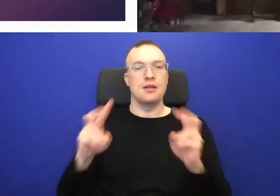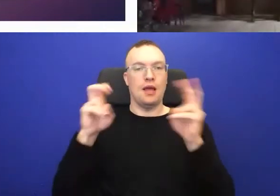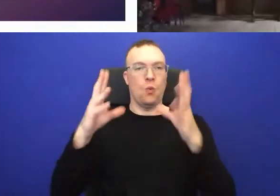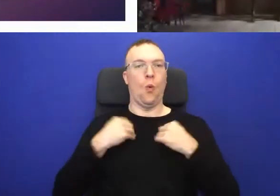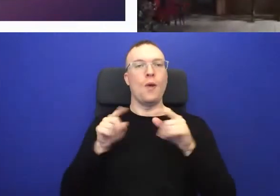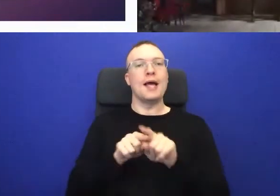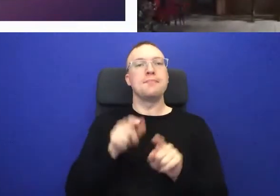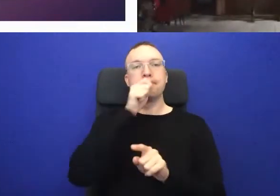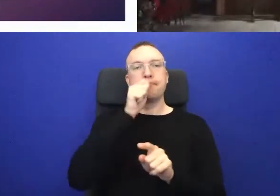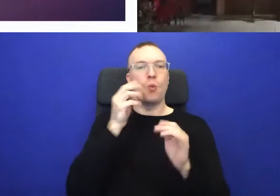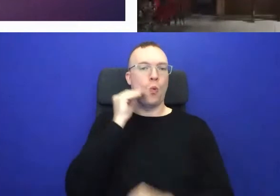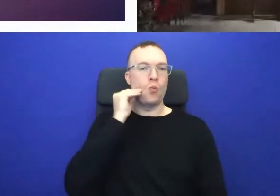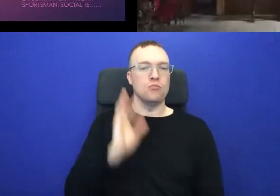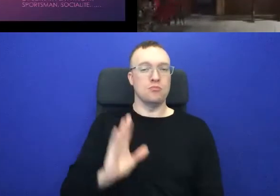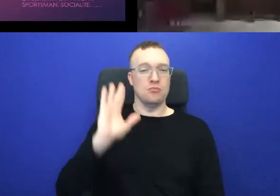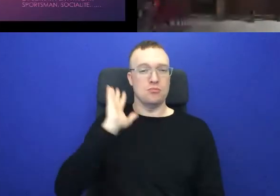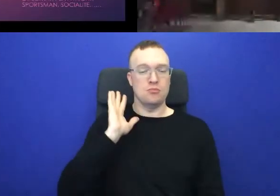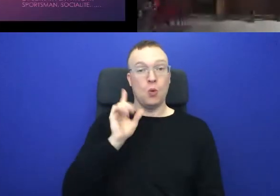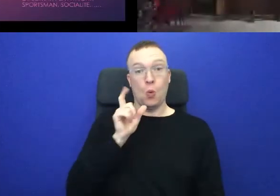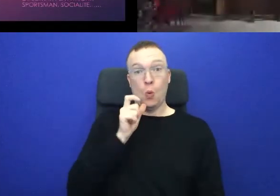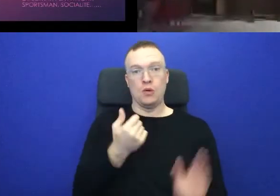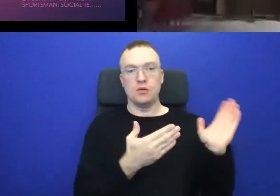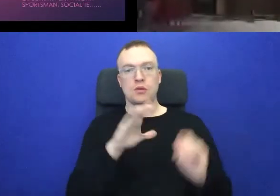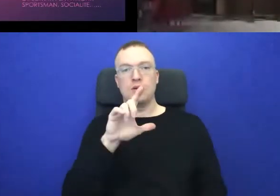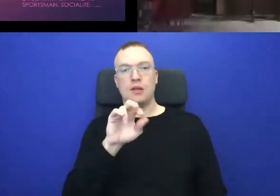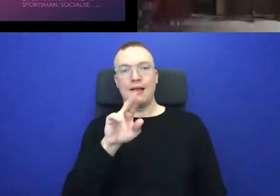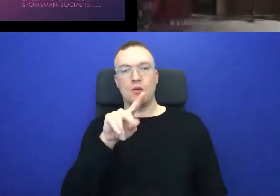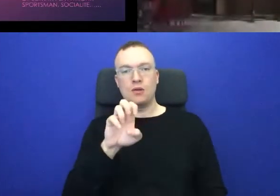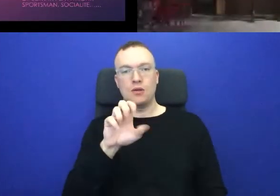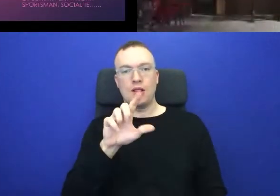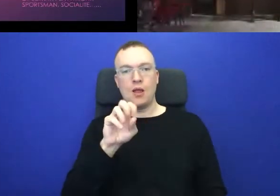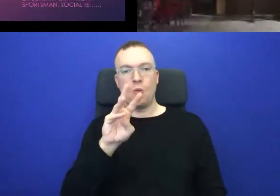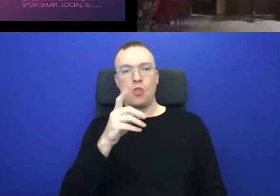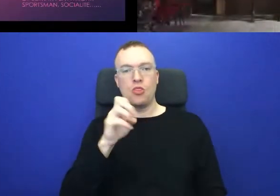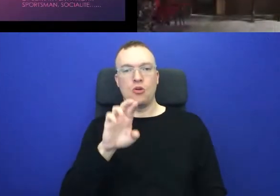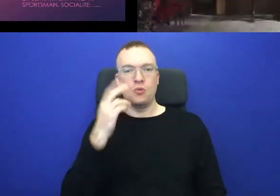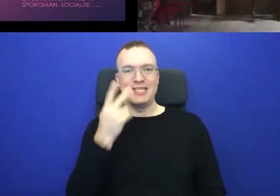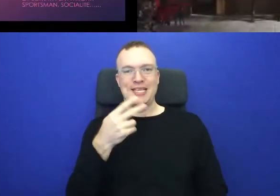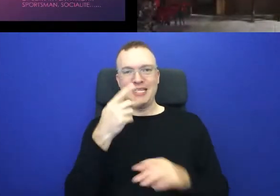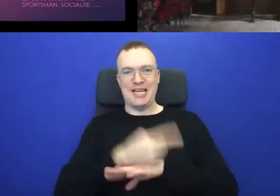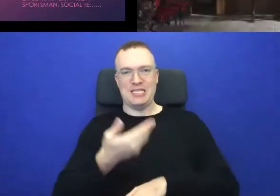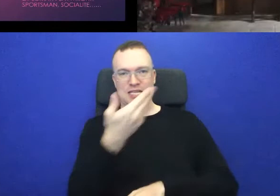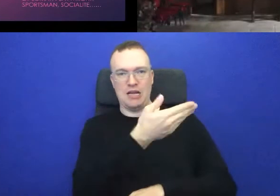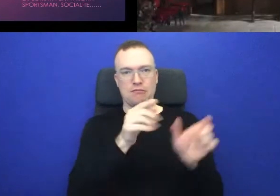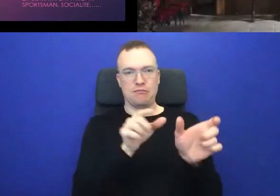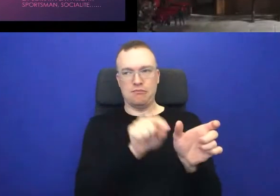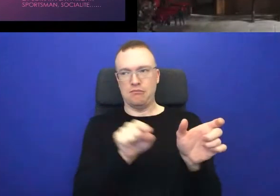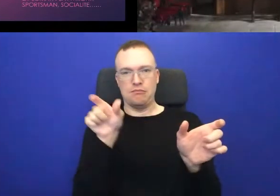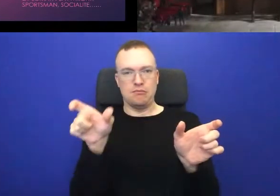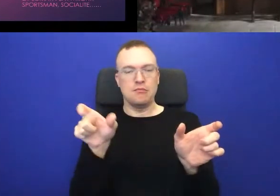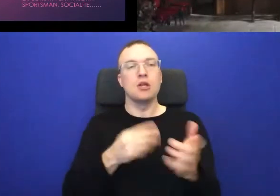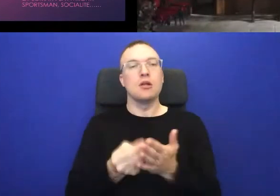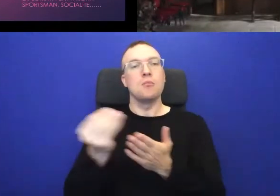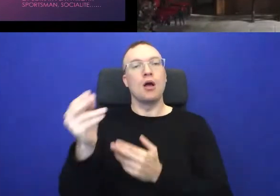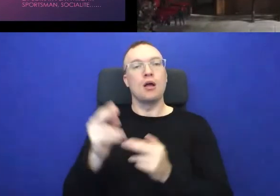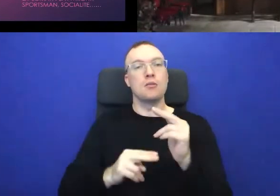residence by this guy, Claude Lowther. You can see his dates there. Lowther buys the building in 1911